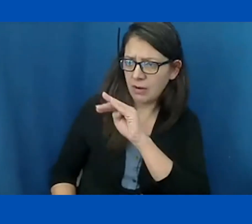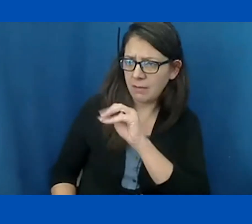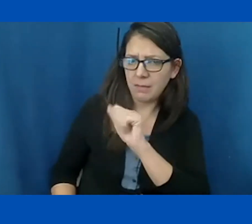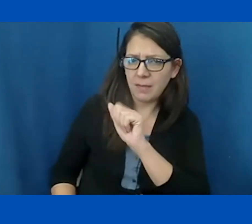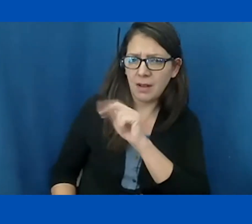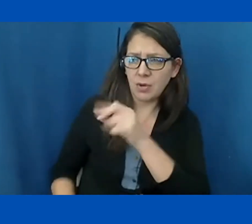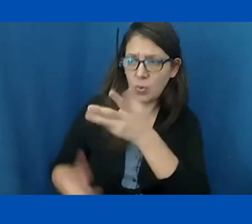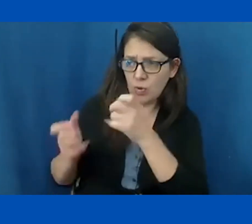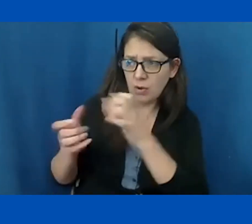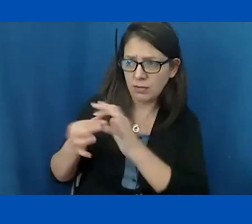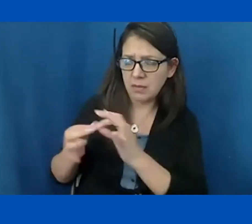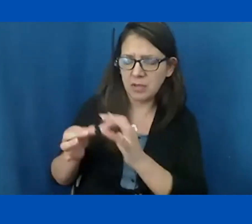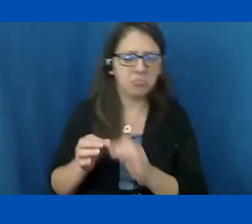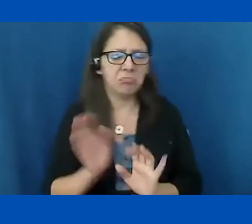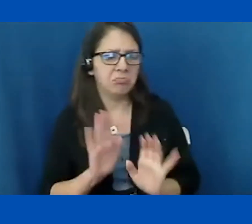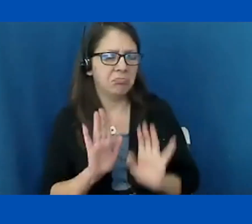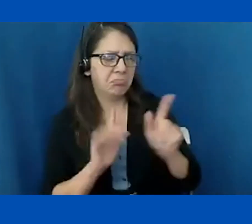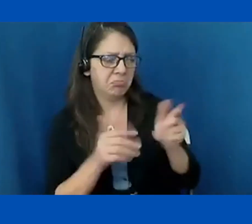No, go ahead. Okay.